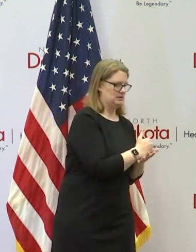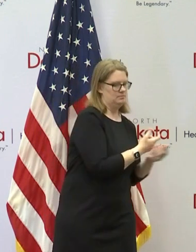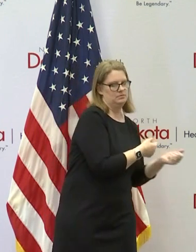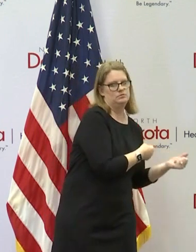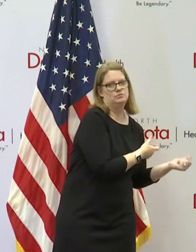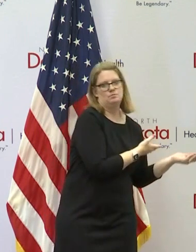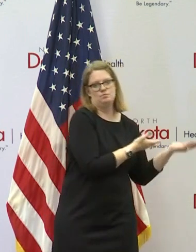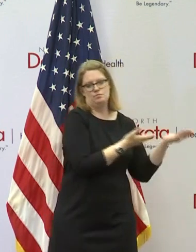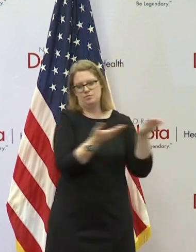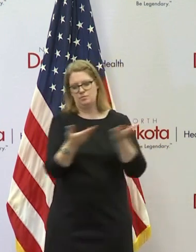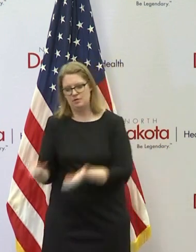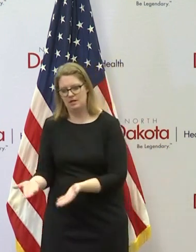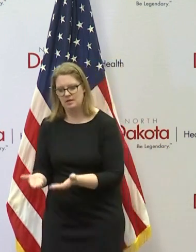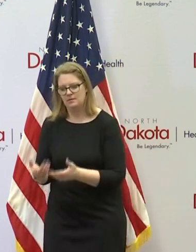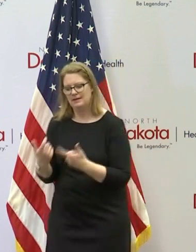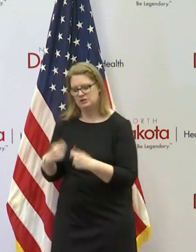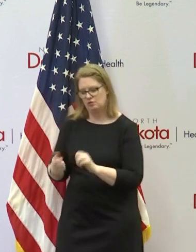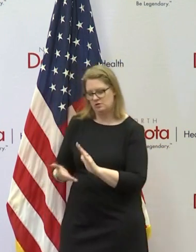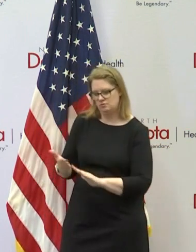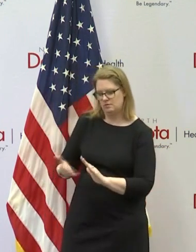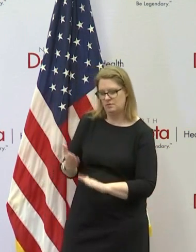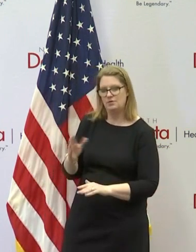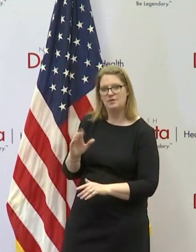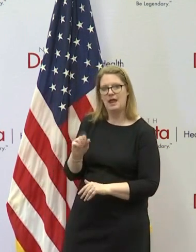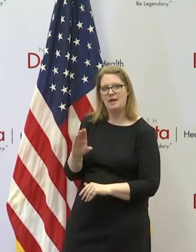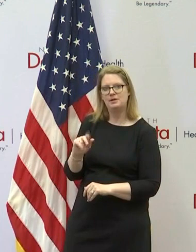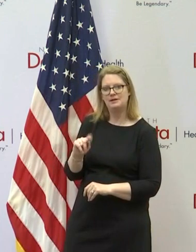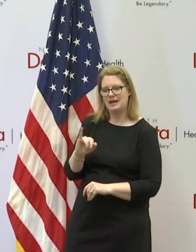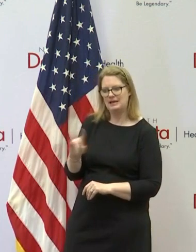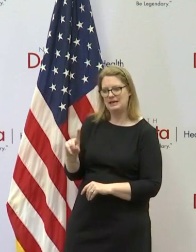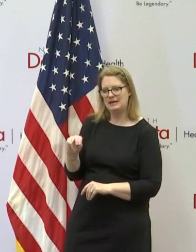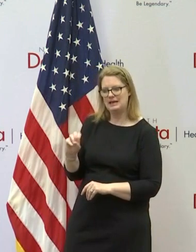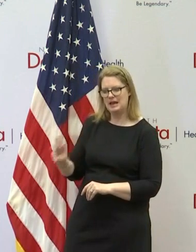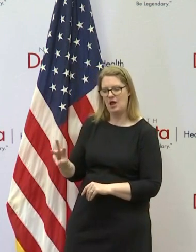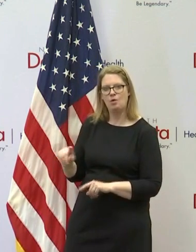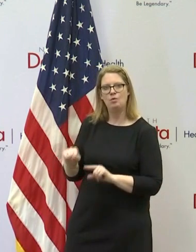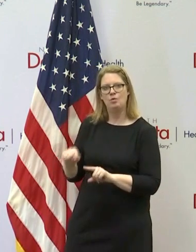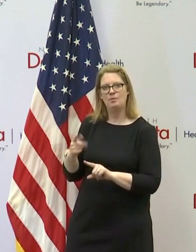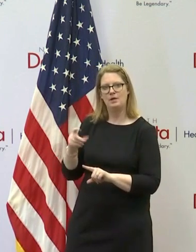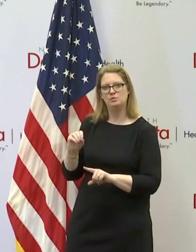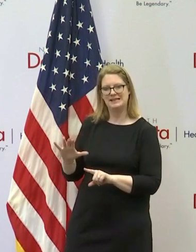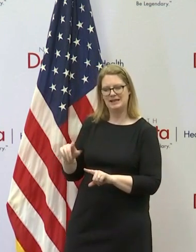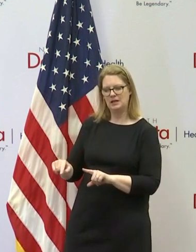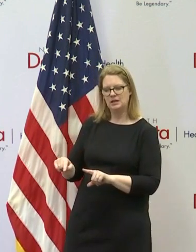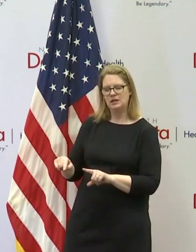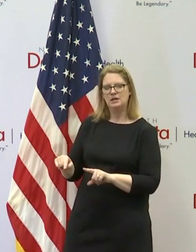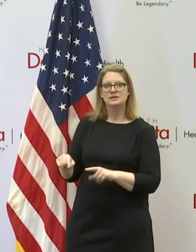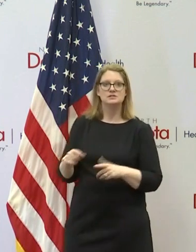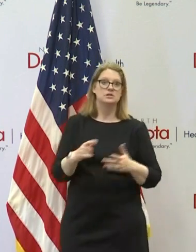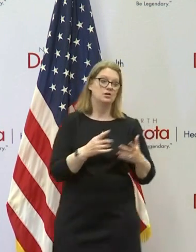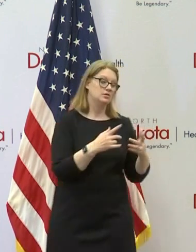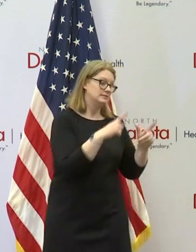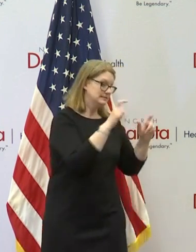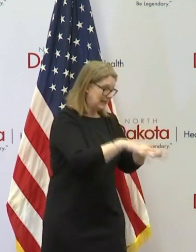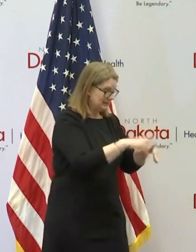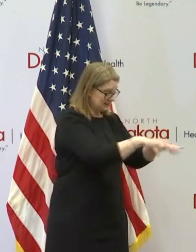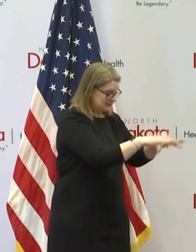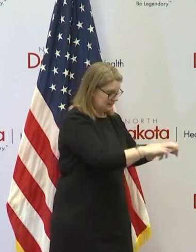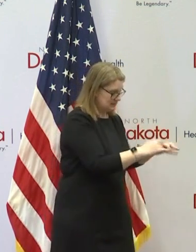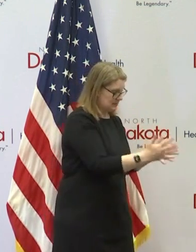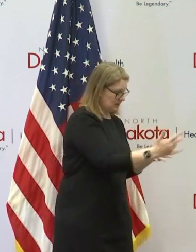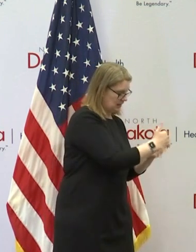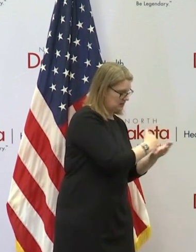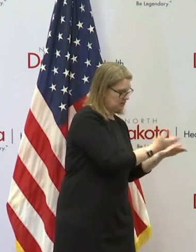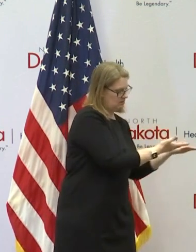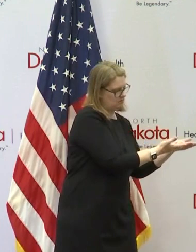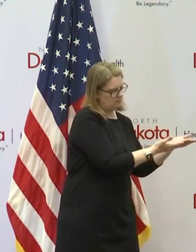long period of time, and then trying to run them through Abbott ID Now point of contact machines. So collect a test, transport